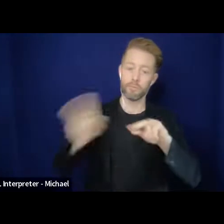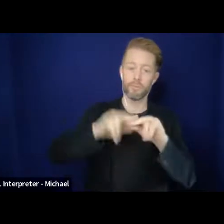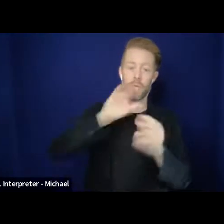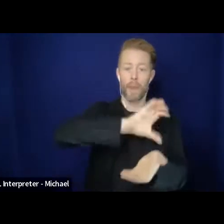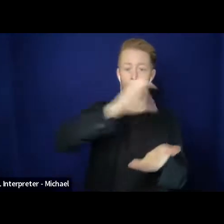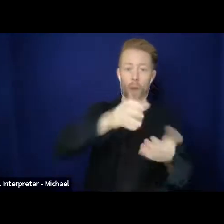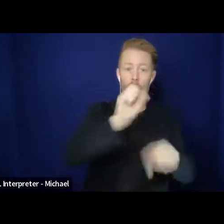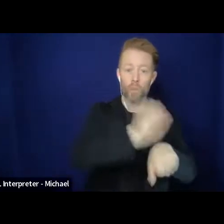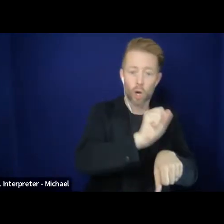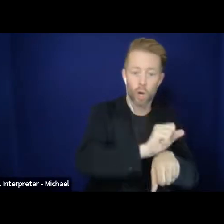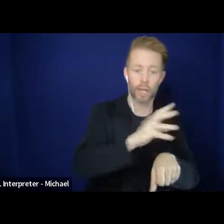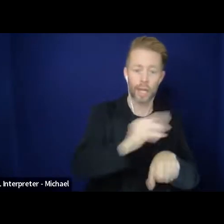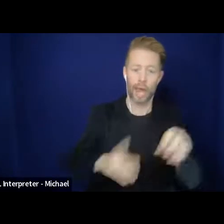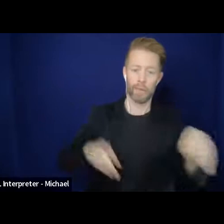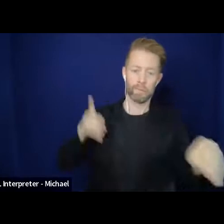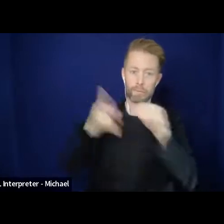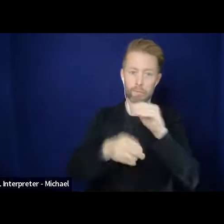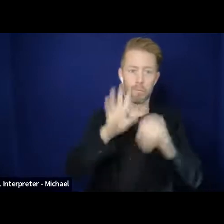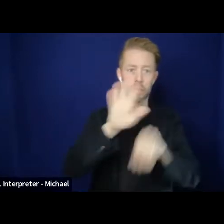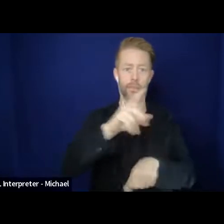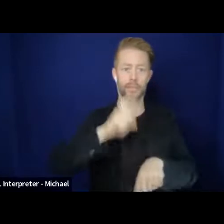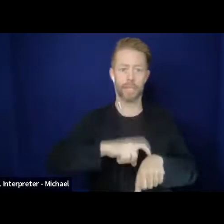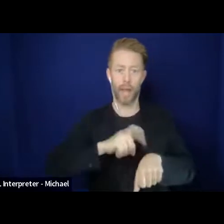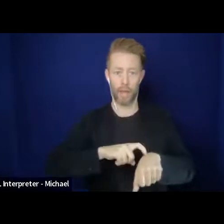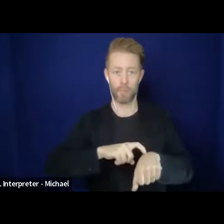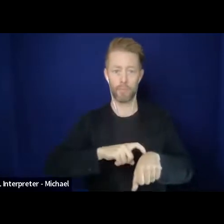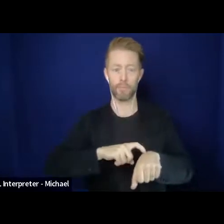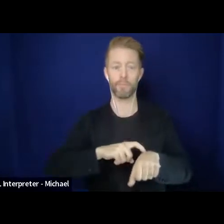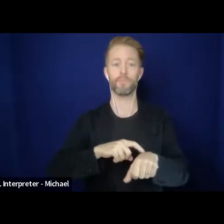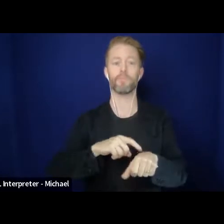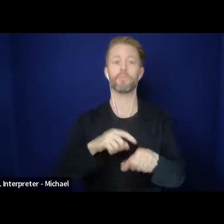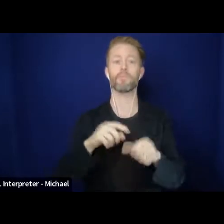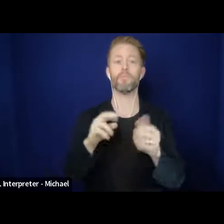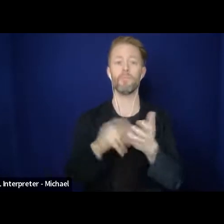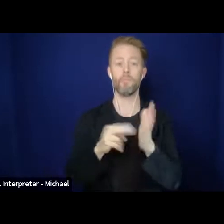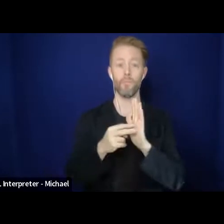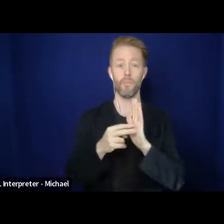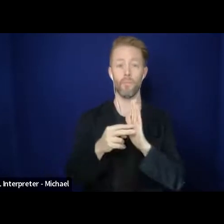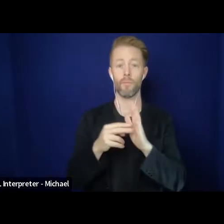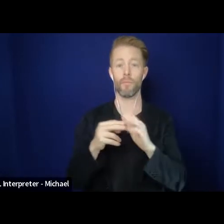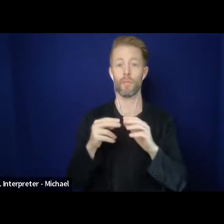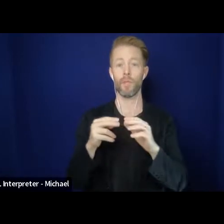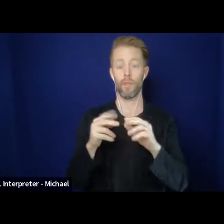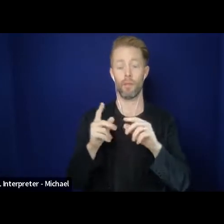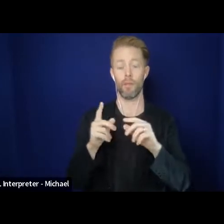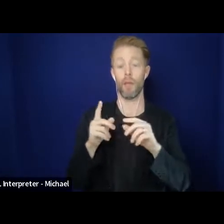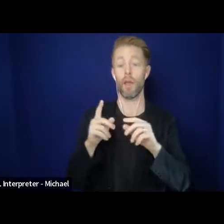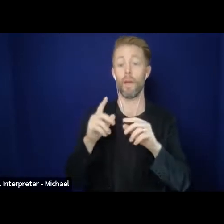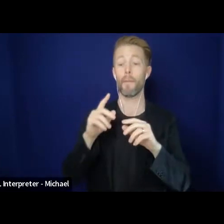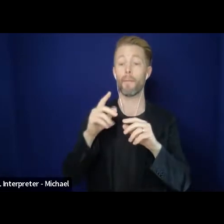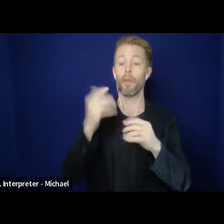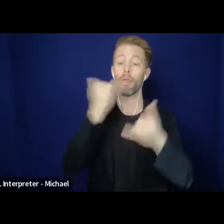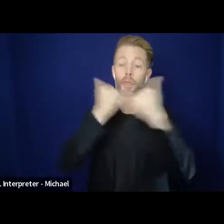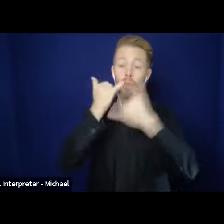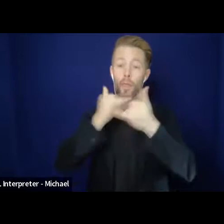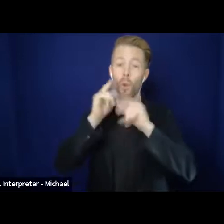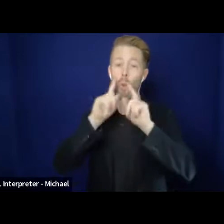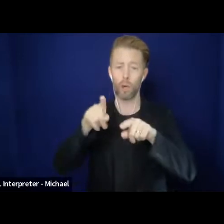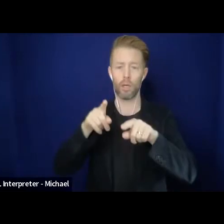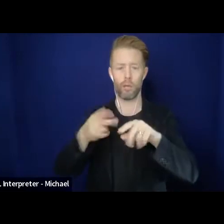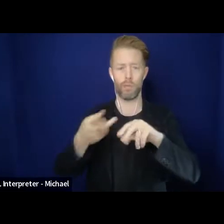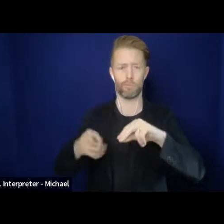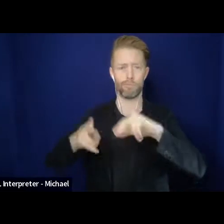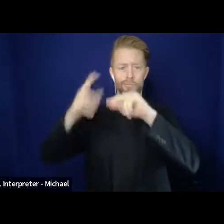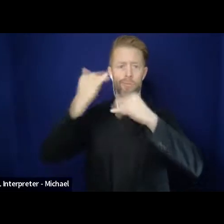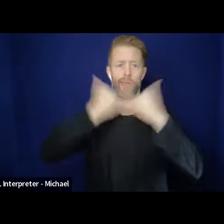that these workers have, orders have been increasingly wrong, right? Curbside pickup orders,